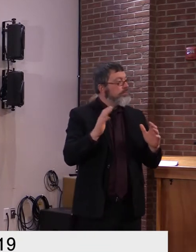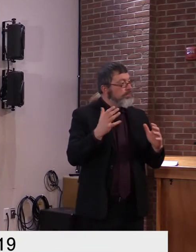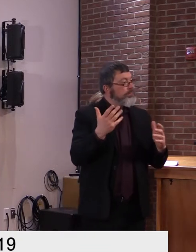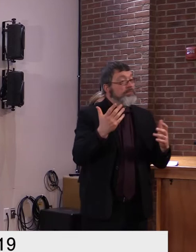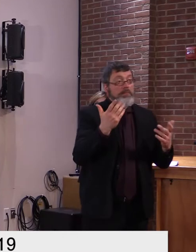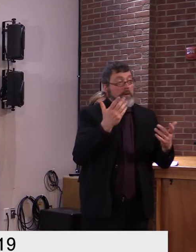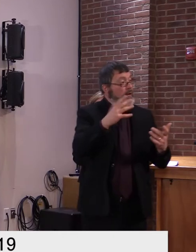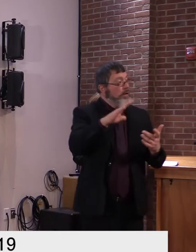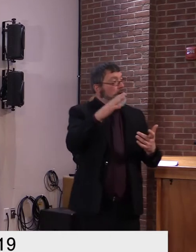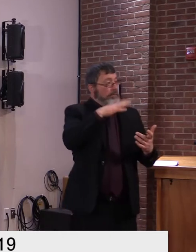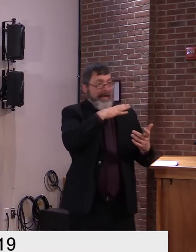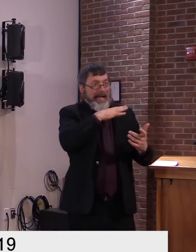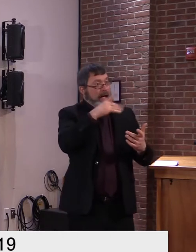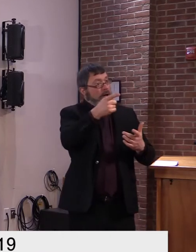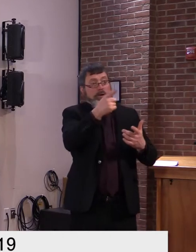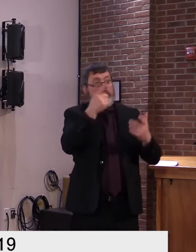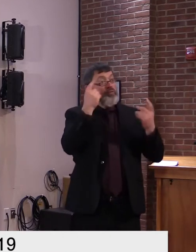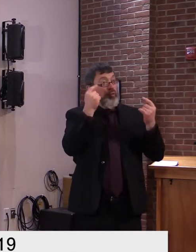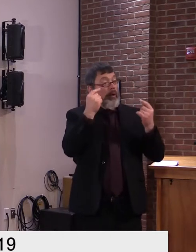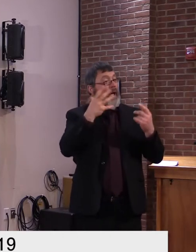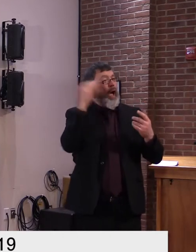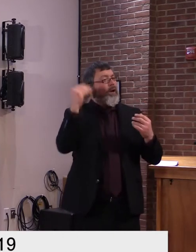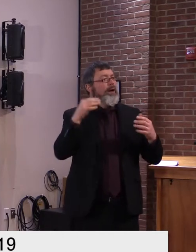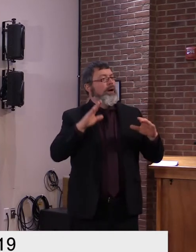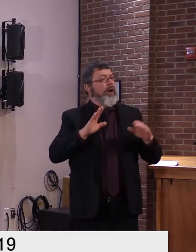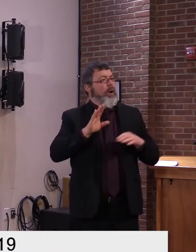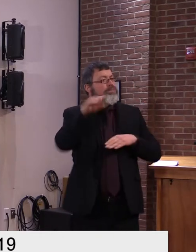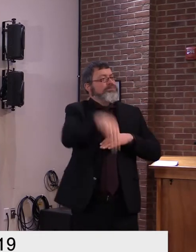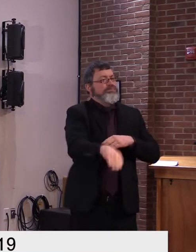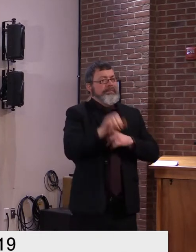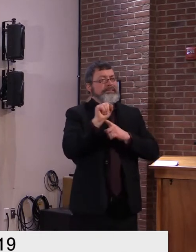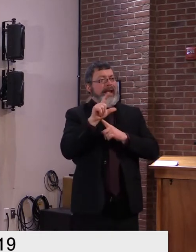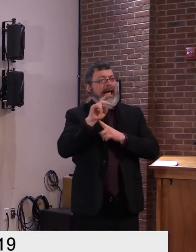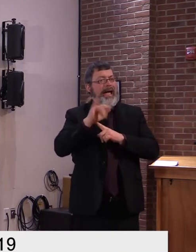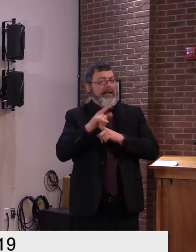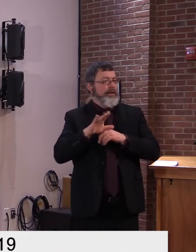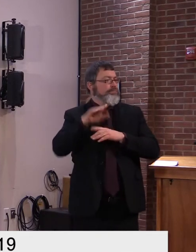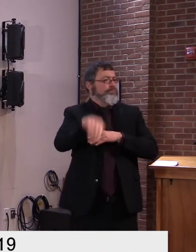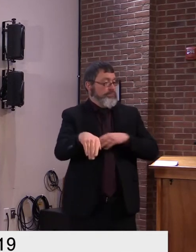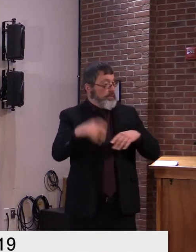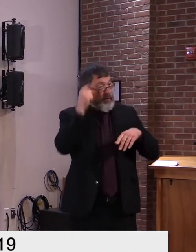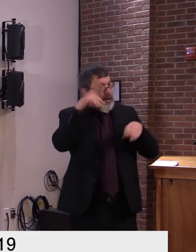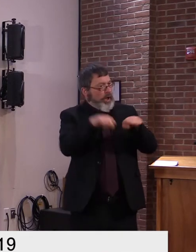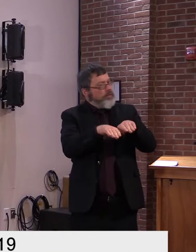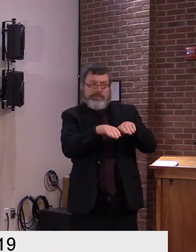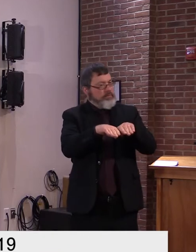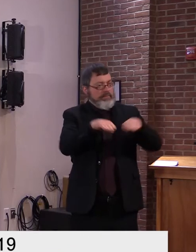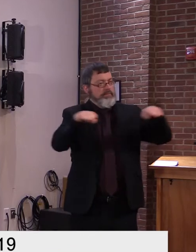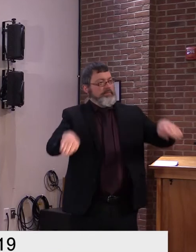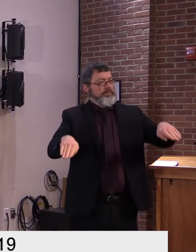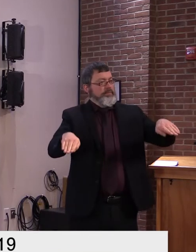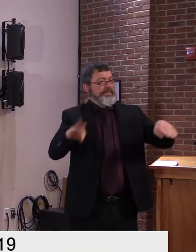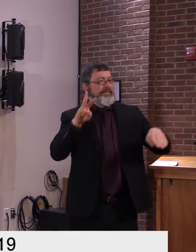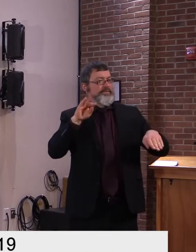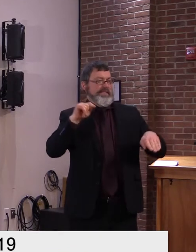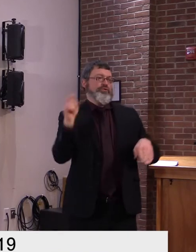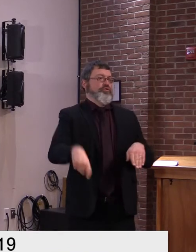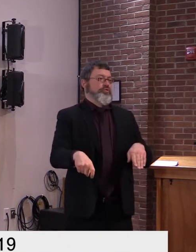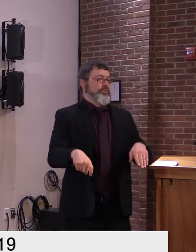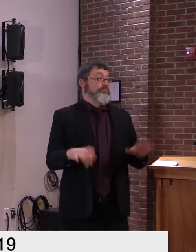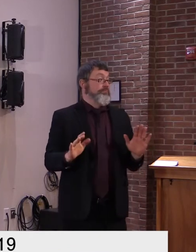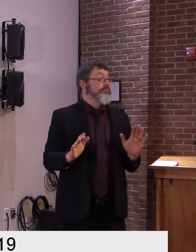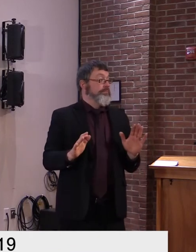can practice random acts of kindness, like shoveling a neighbor's driveway, or delivering food, books, games